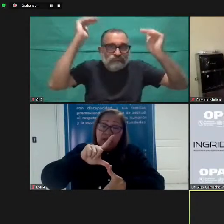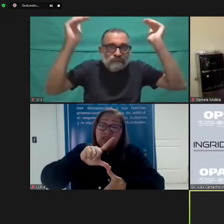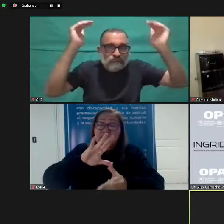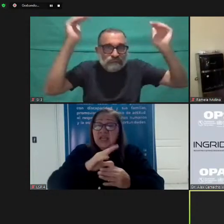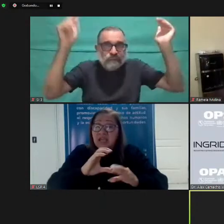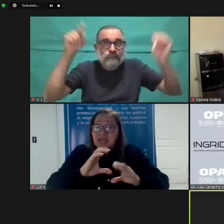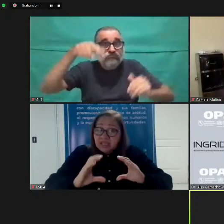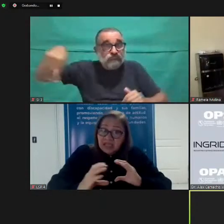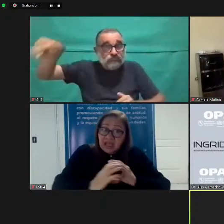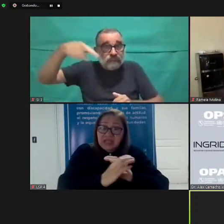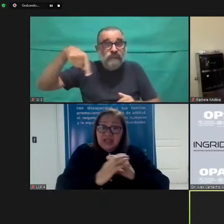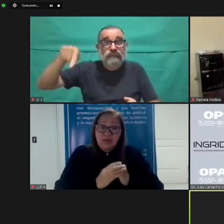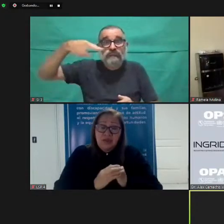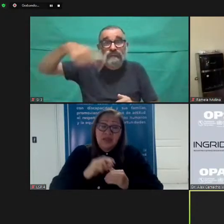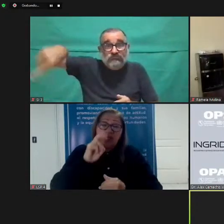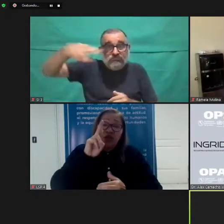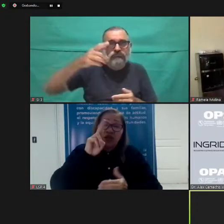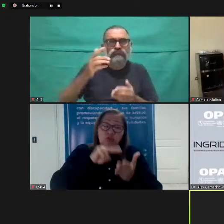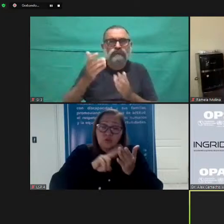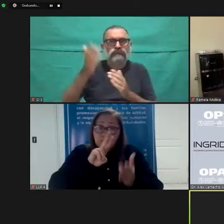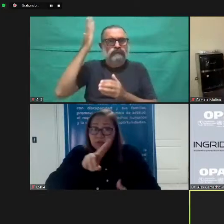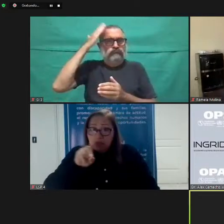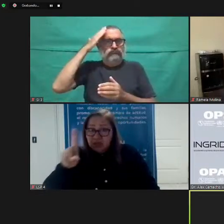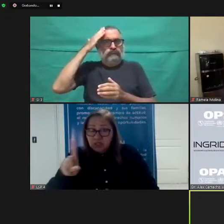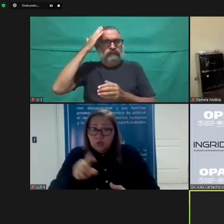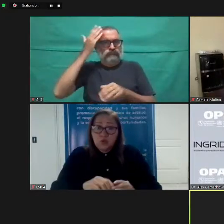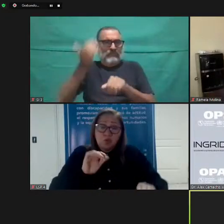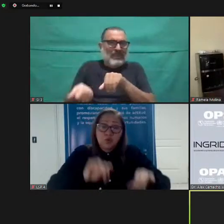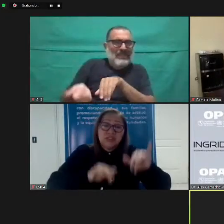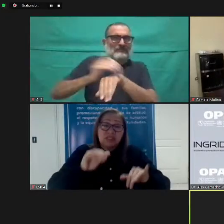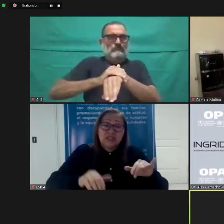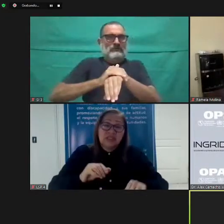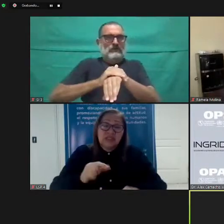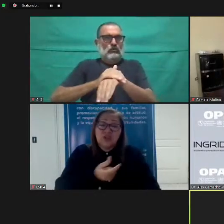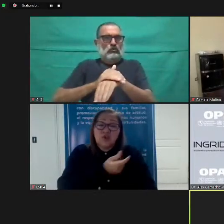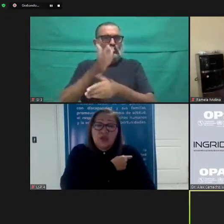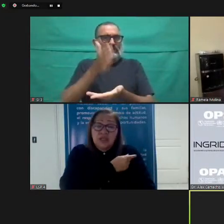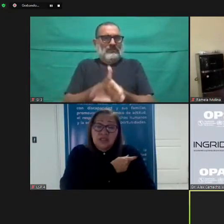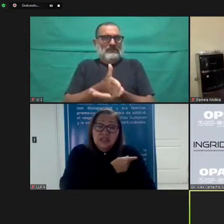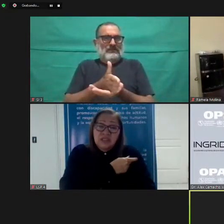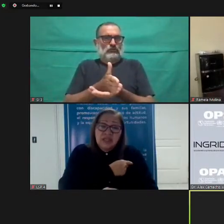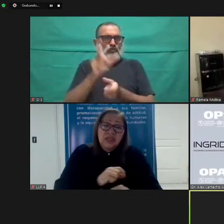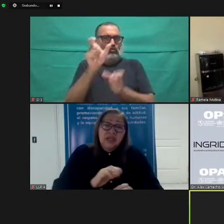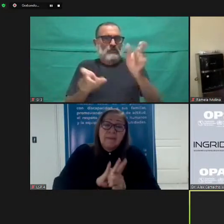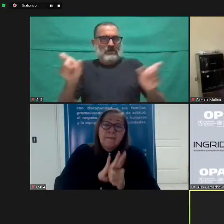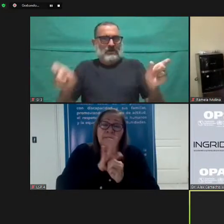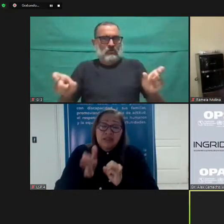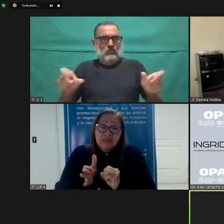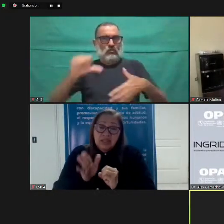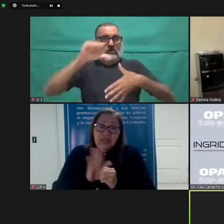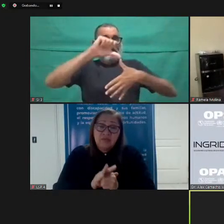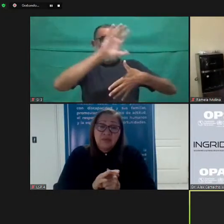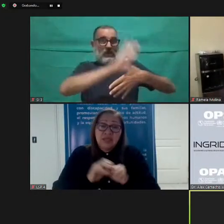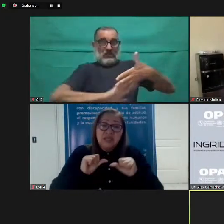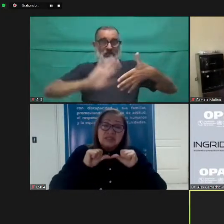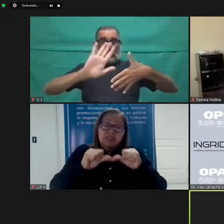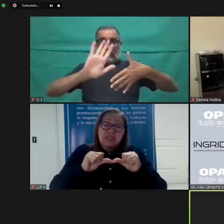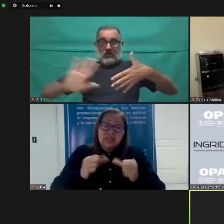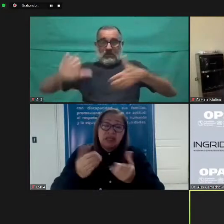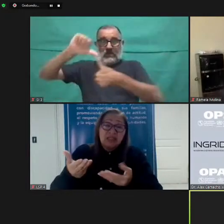for the rights of persons with disabilities in latin america and the caribbean in 2021 the secretary